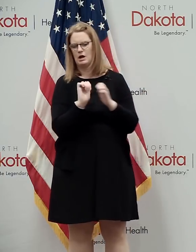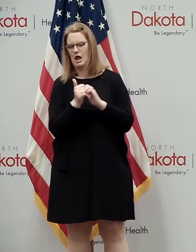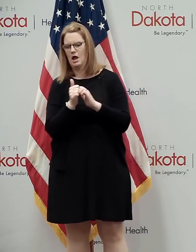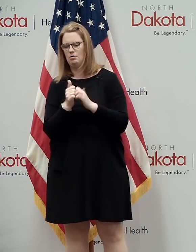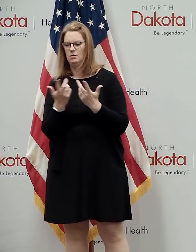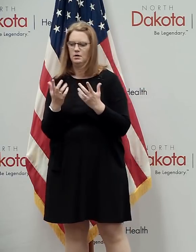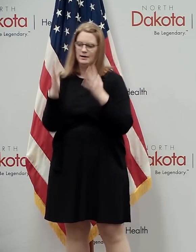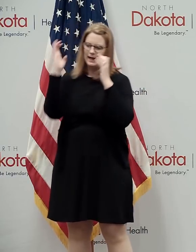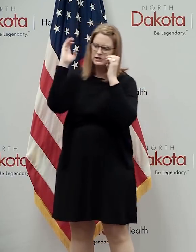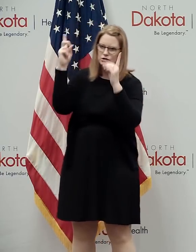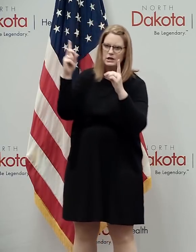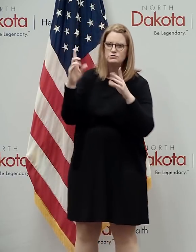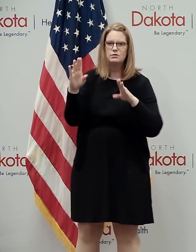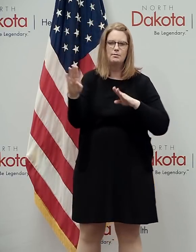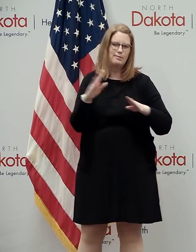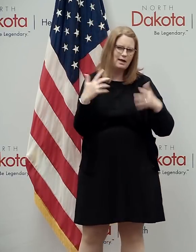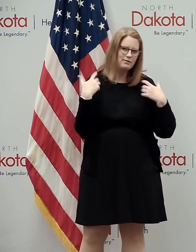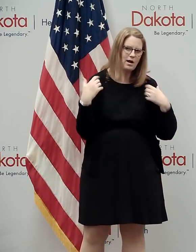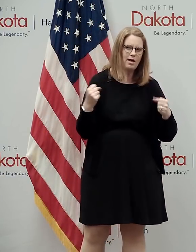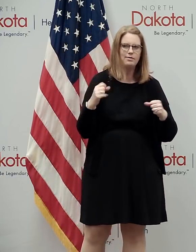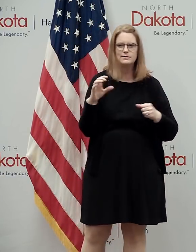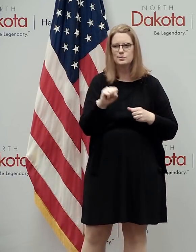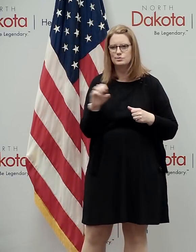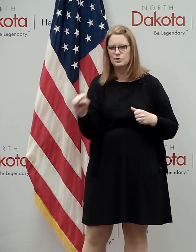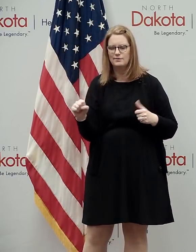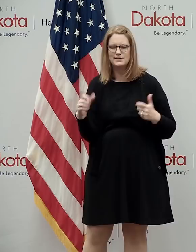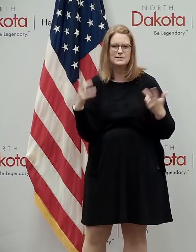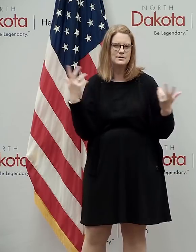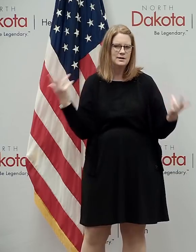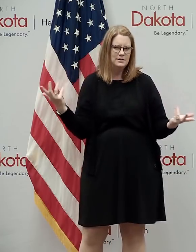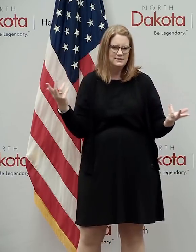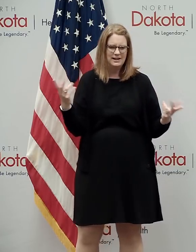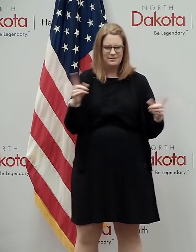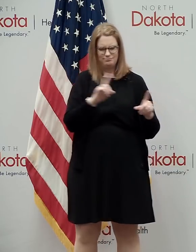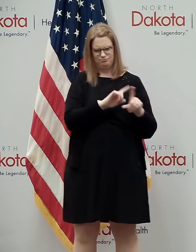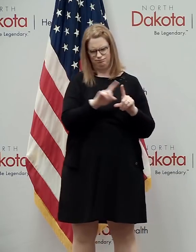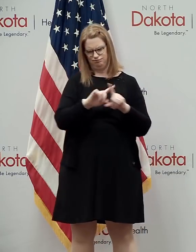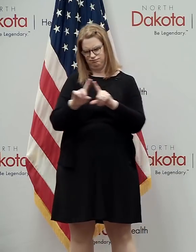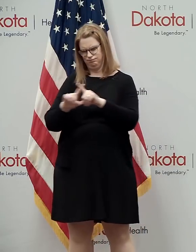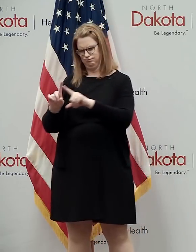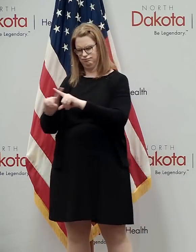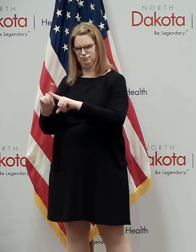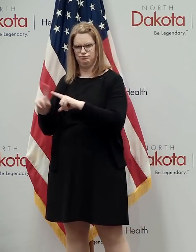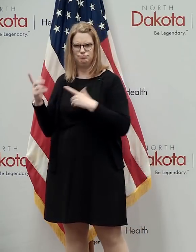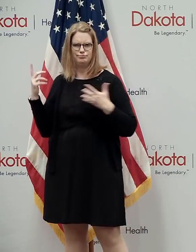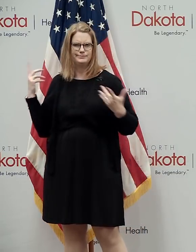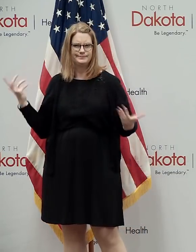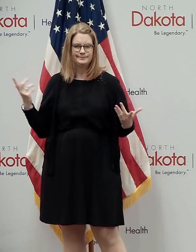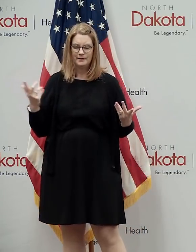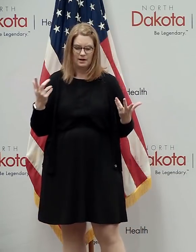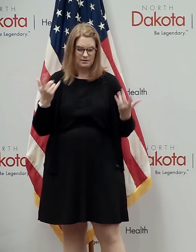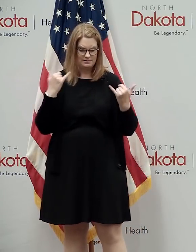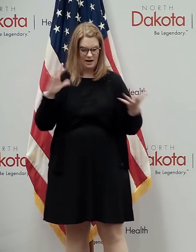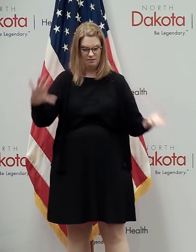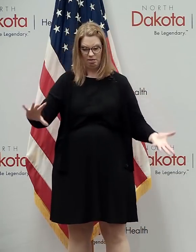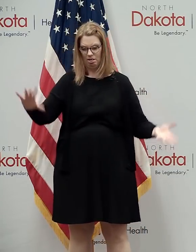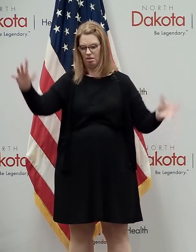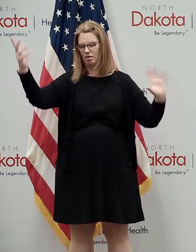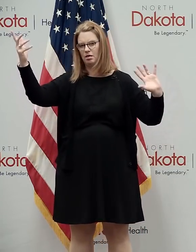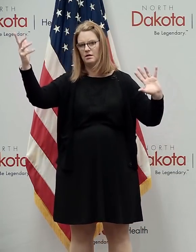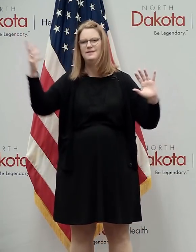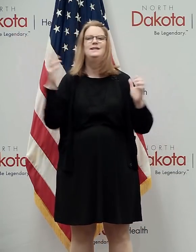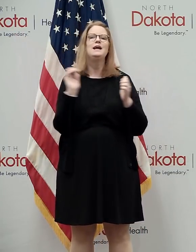it's in behavioral health and social services. All of these things, we've got an opportunity to do things differently,